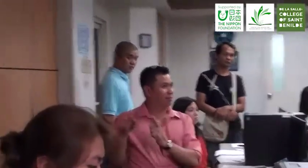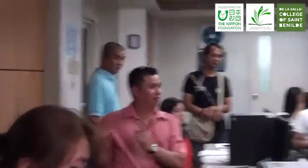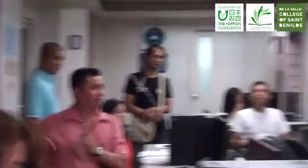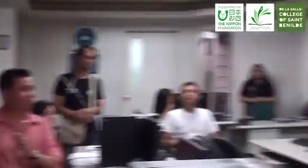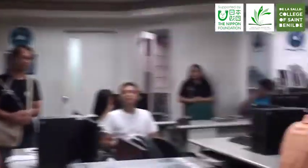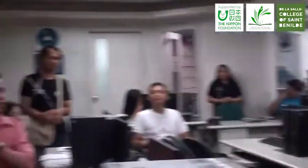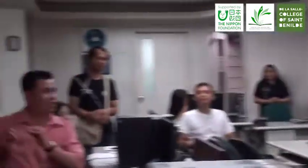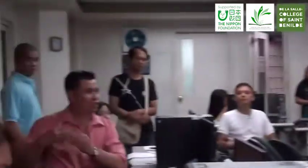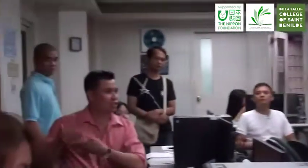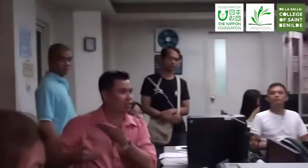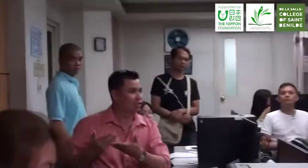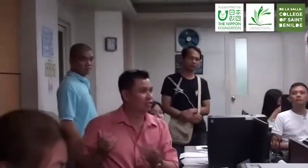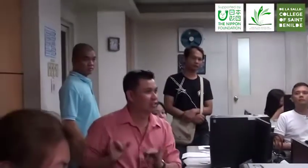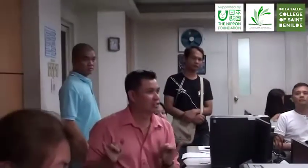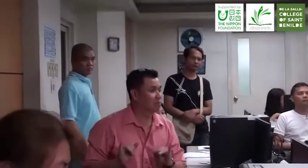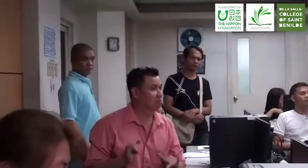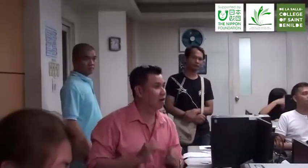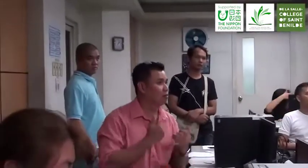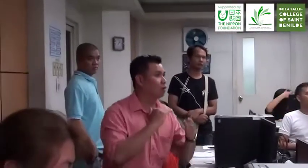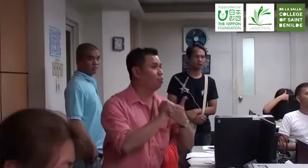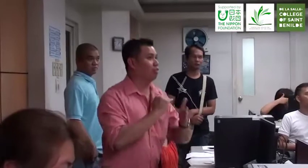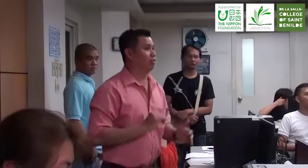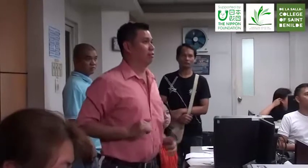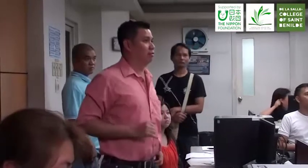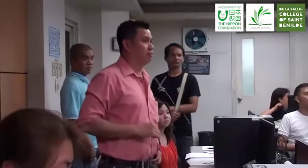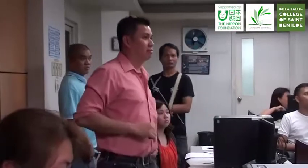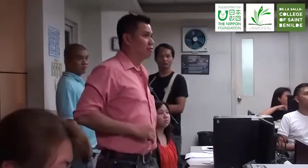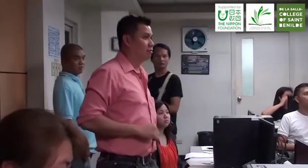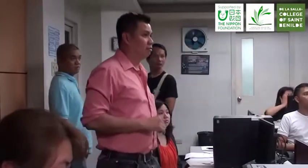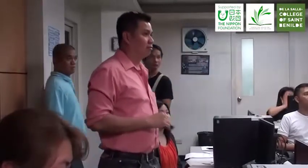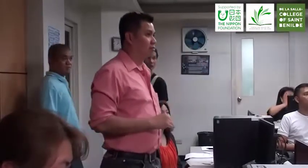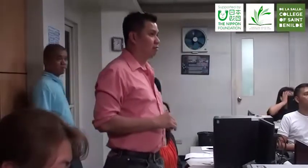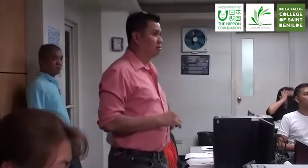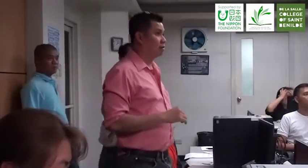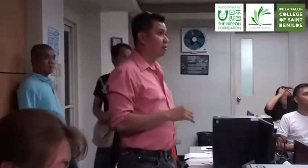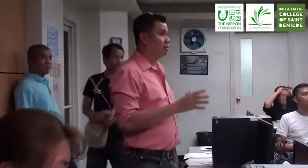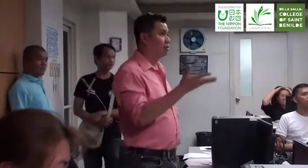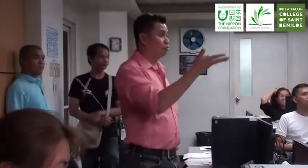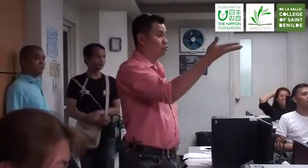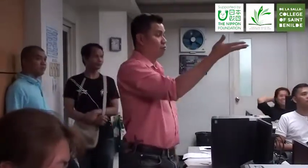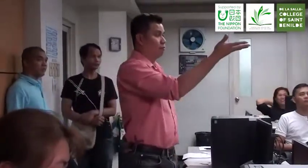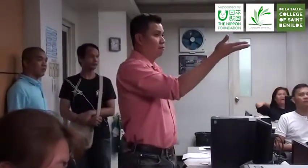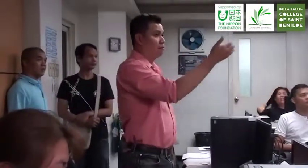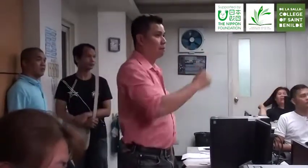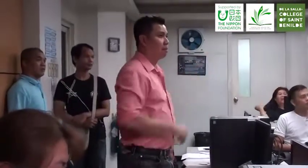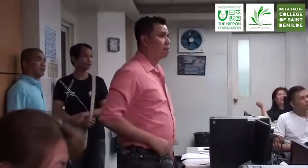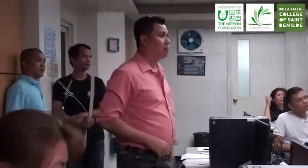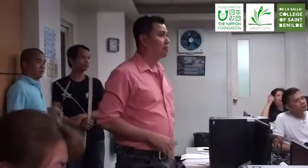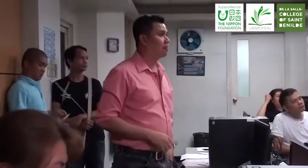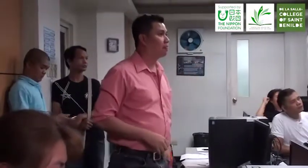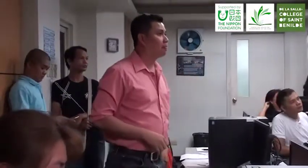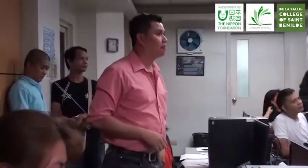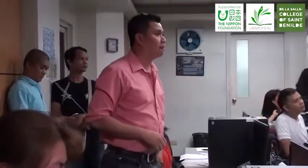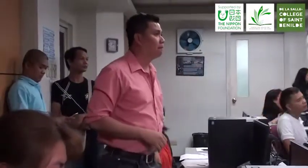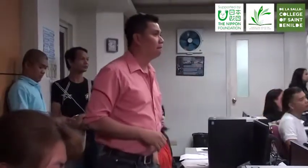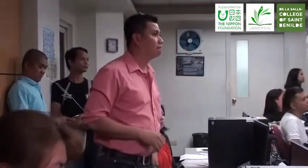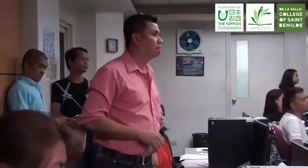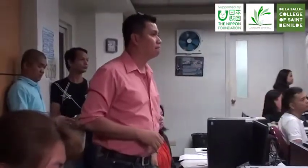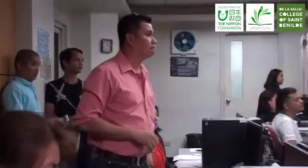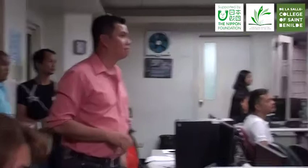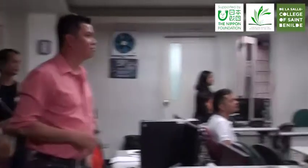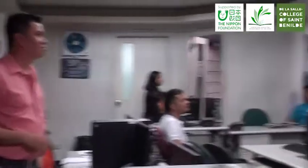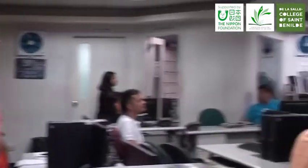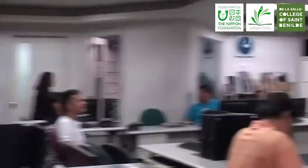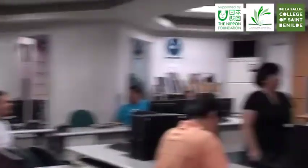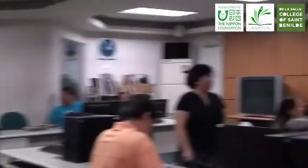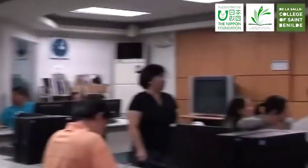student now not met that. But I was not able to meet the student face to face. You can actually set.